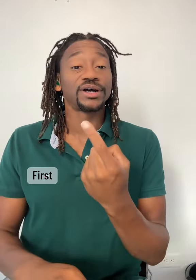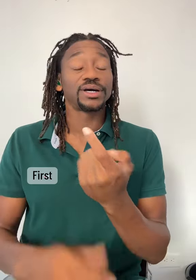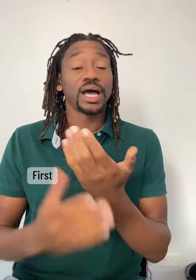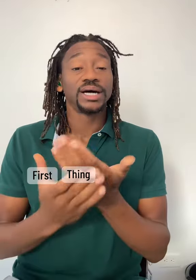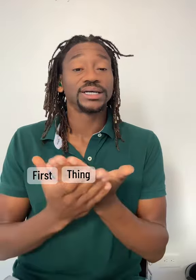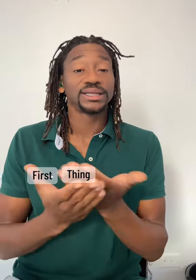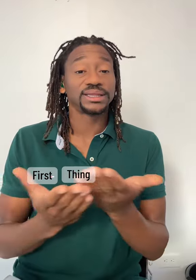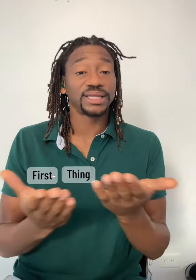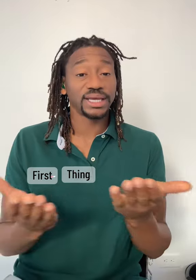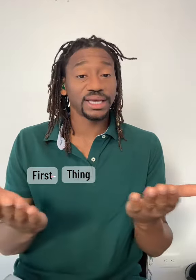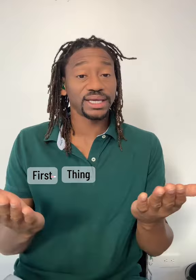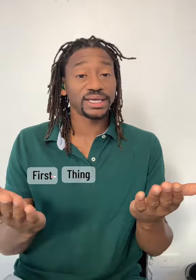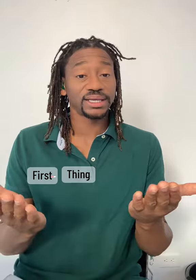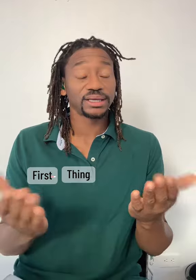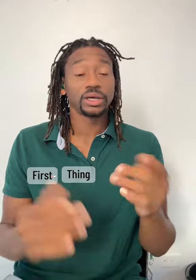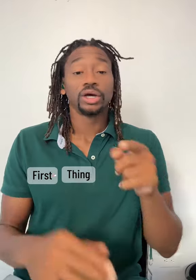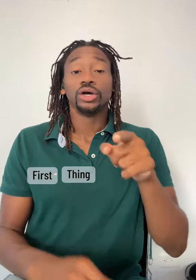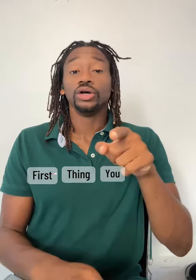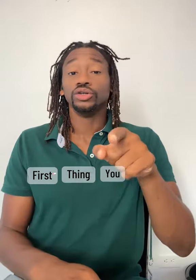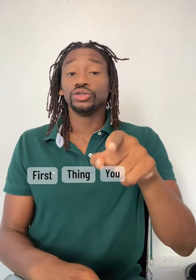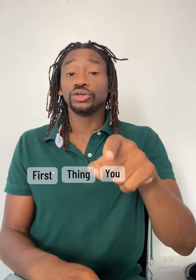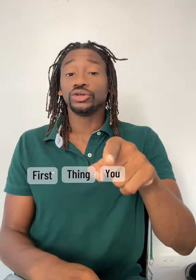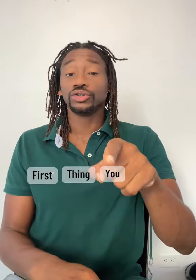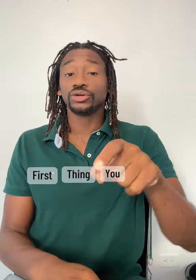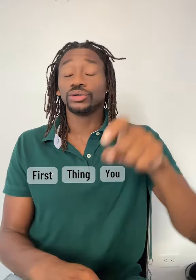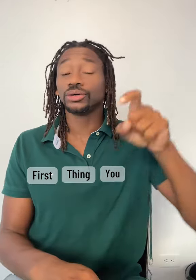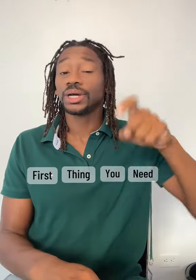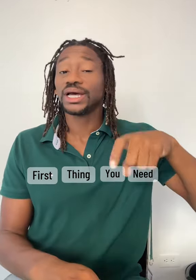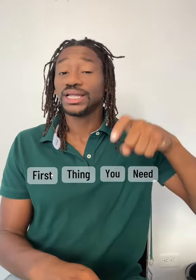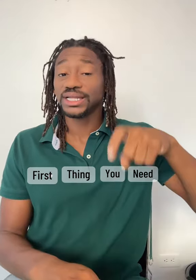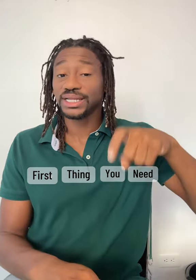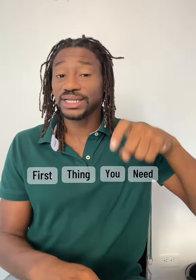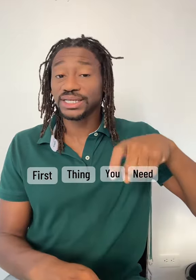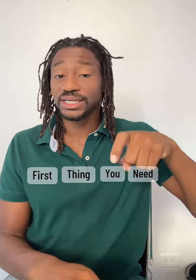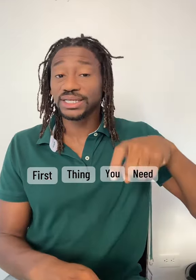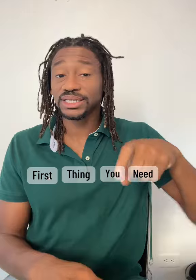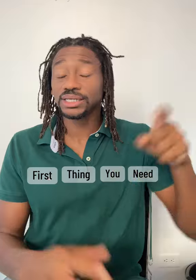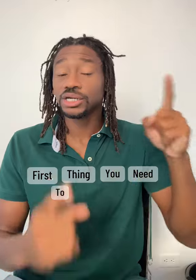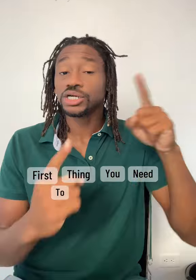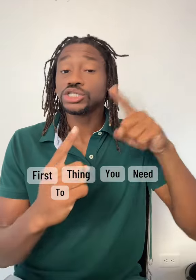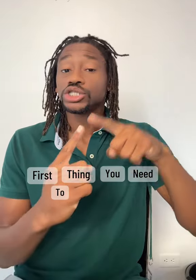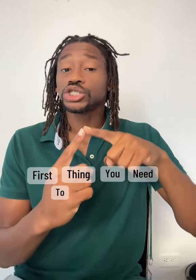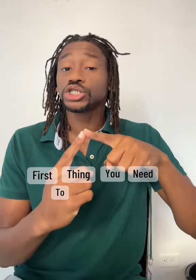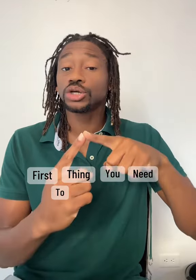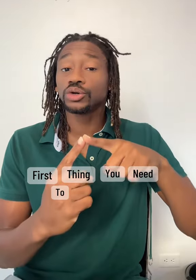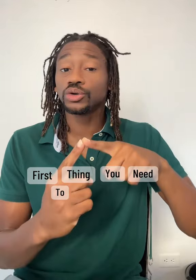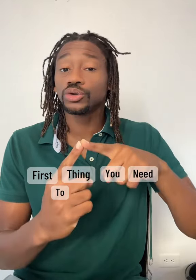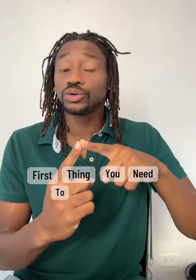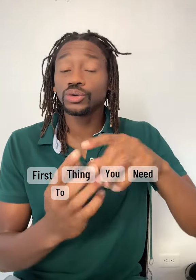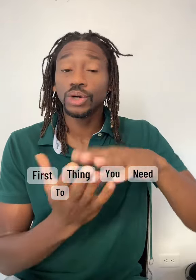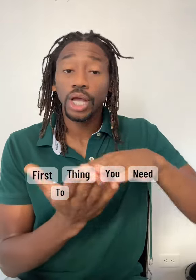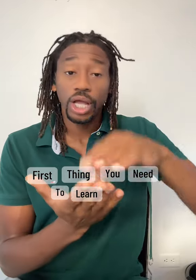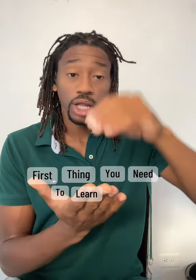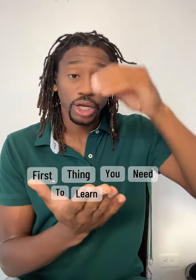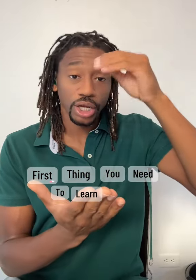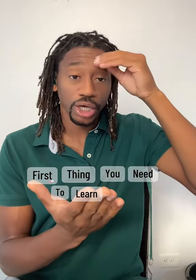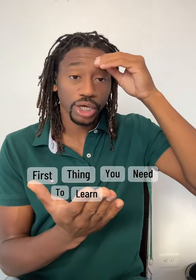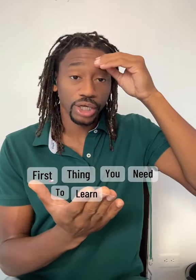First thing you need to